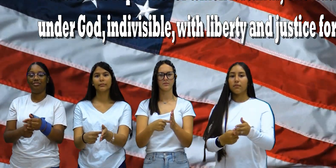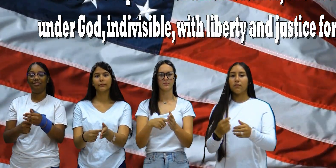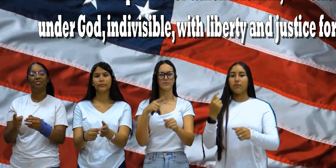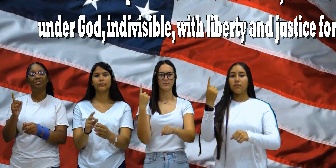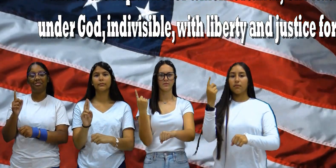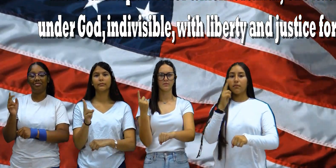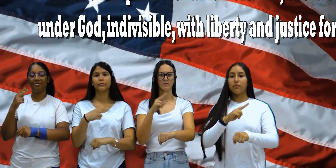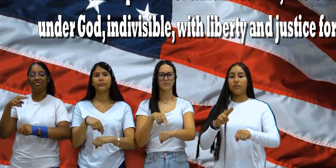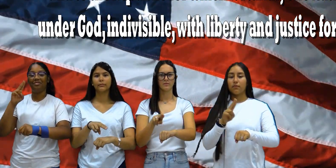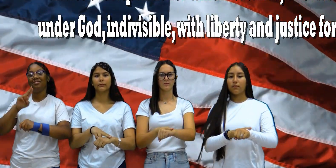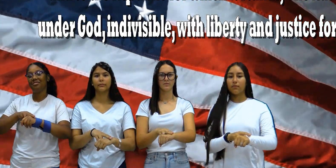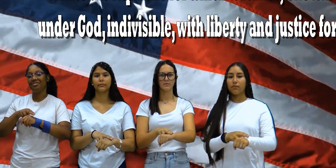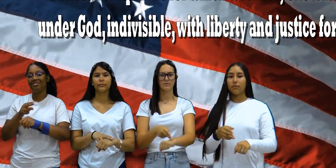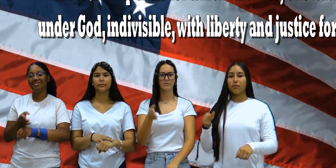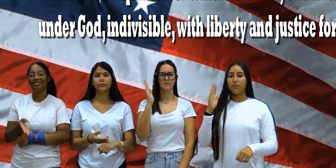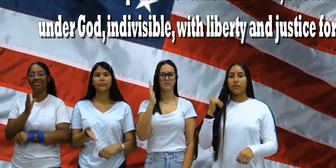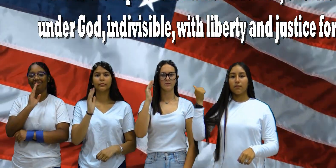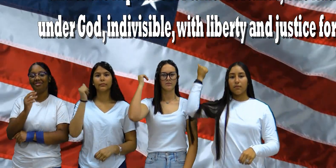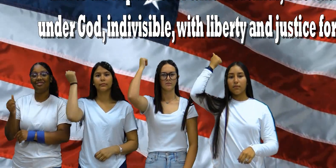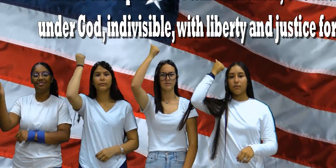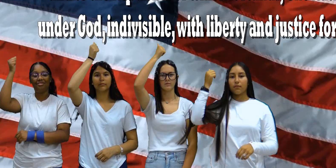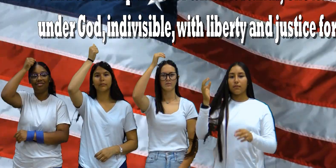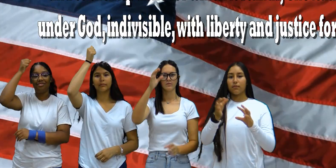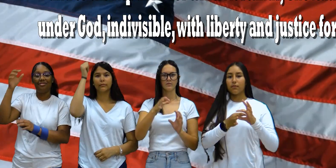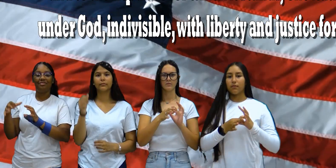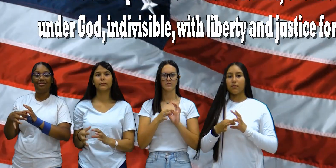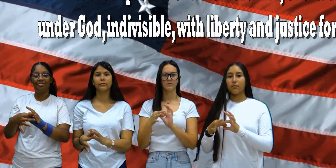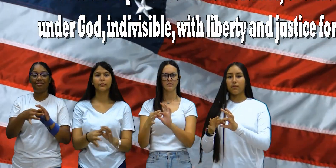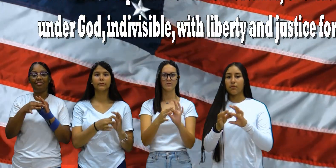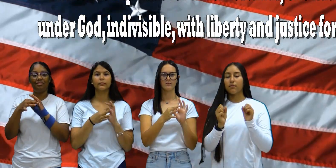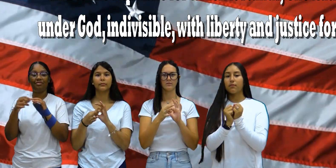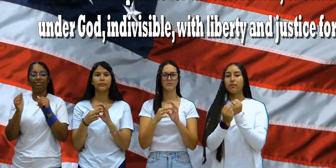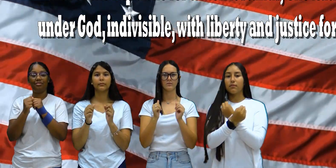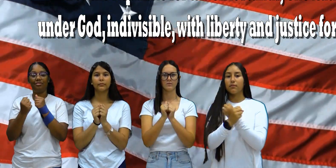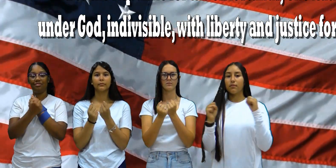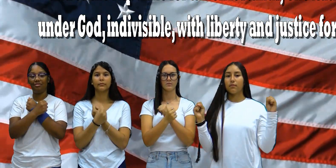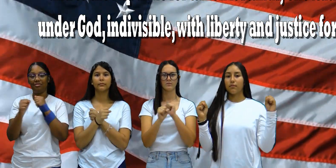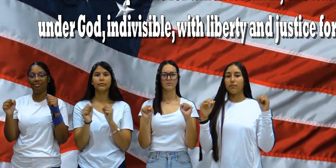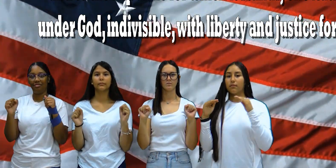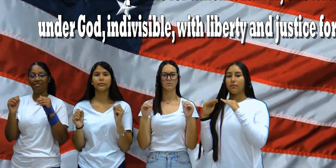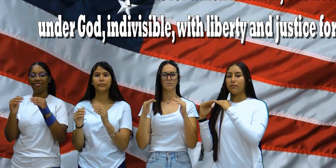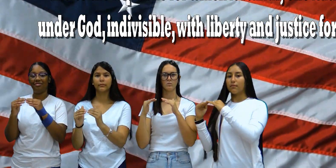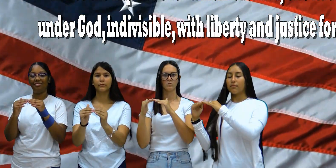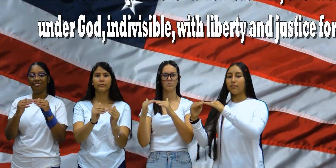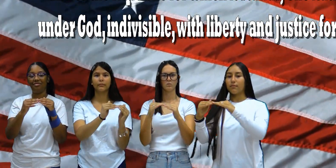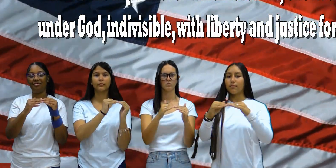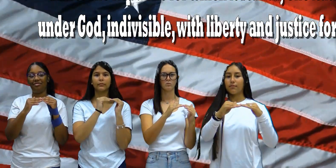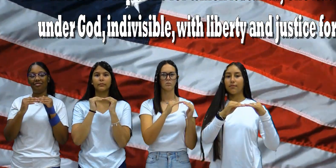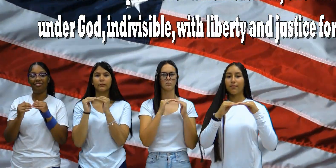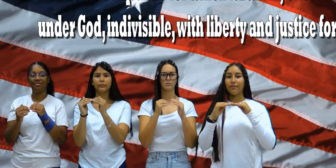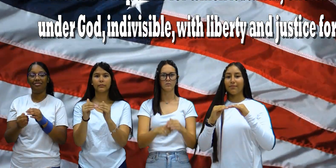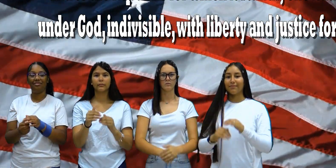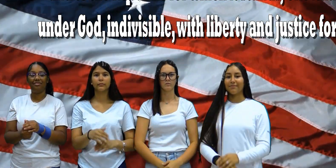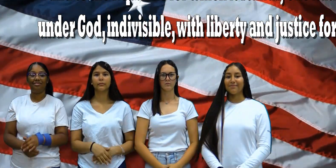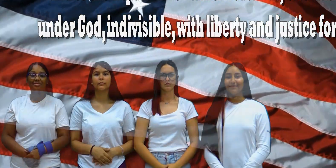stands, one nation under God, indivisible, with liberty and justice for